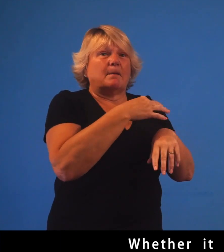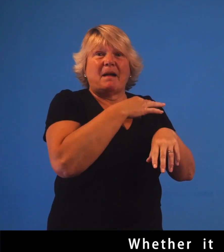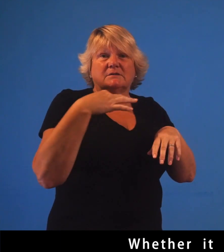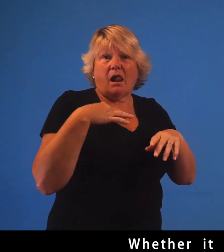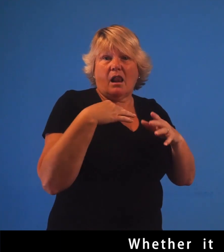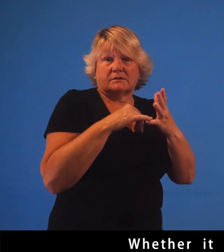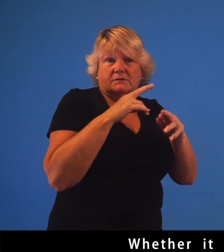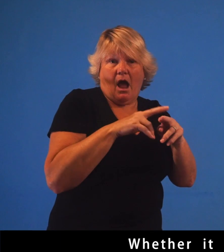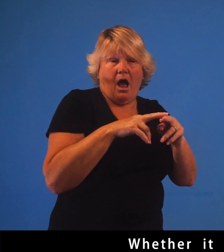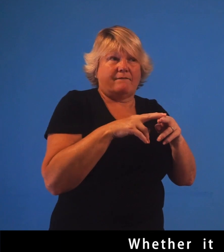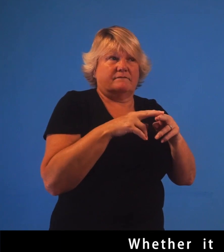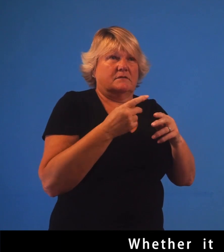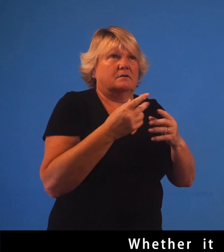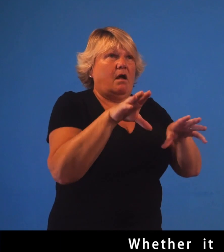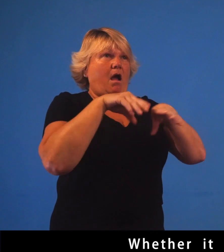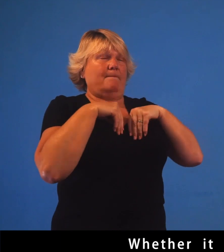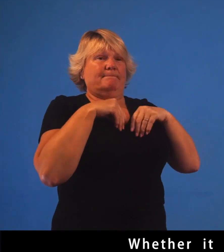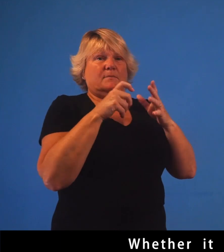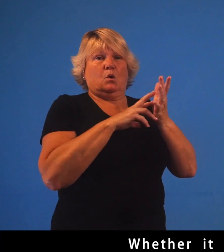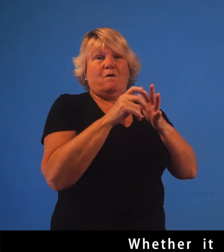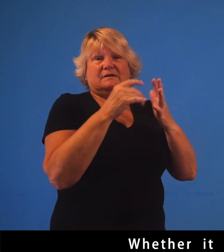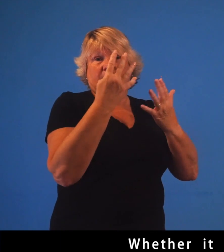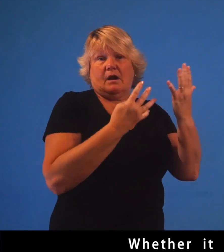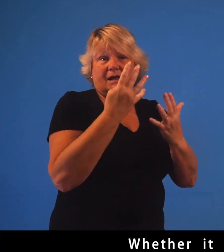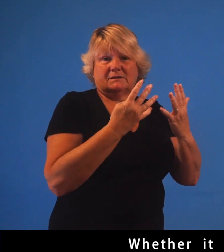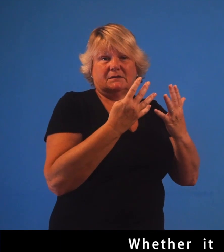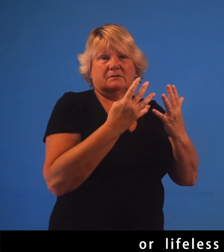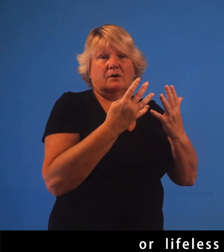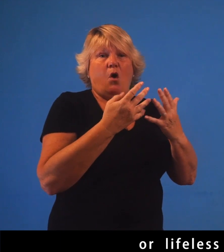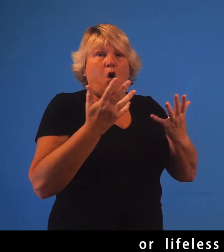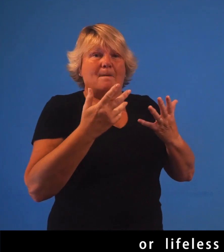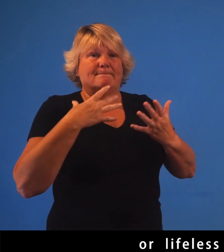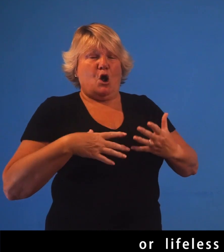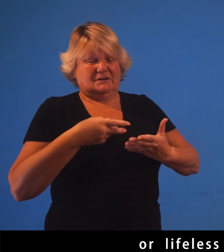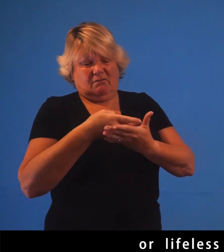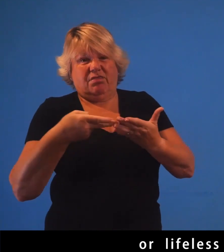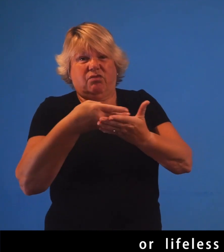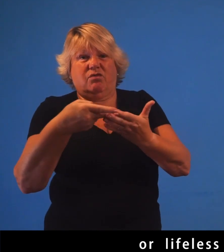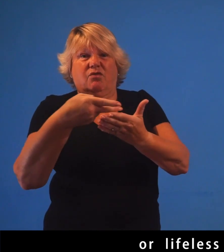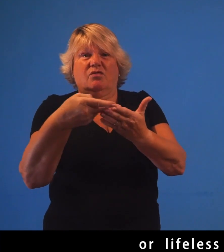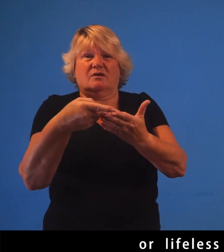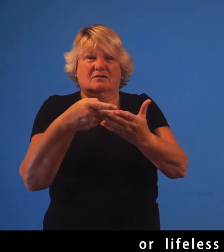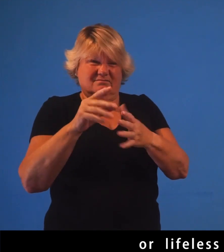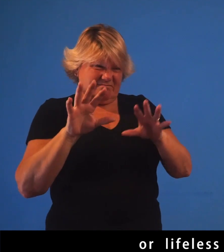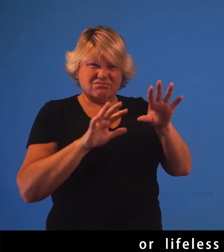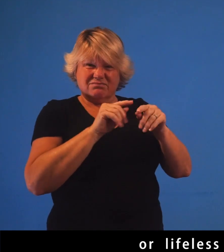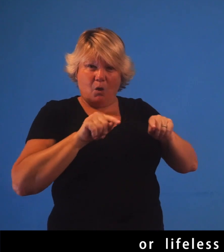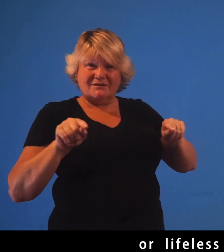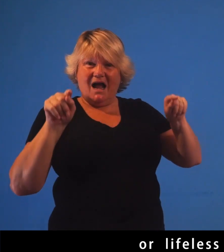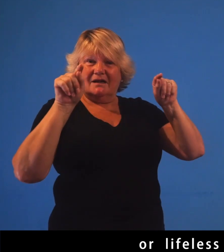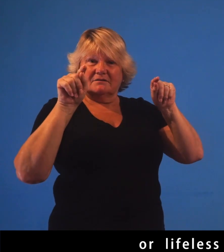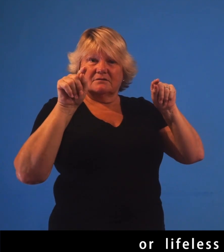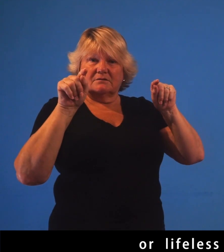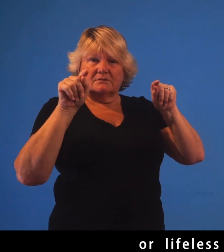Whether it is medical staff exposed to the COVID-19 virus, or lifeless bodies at the margins of the